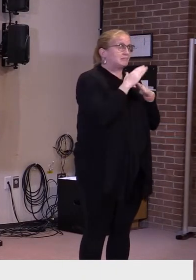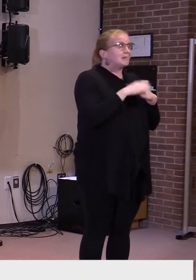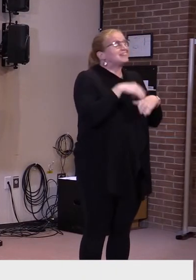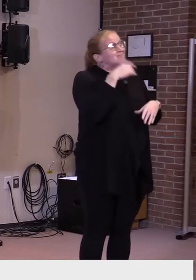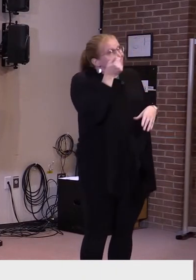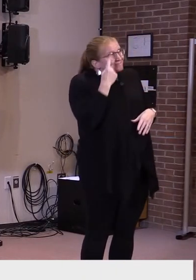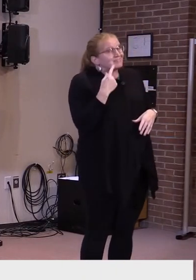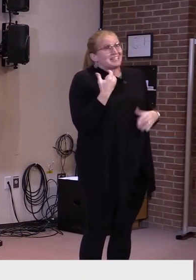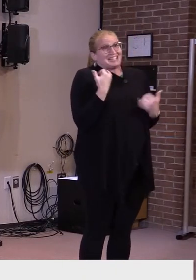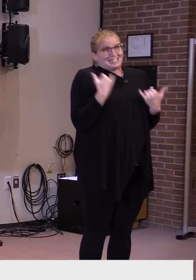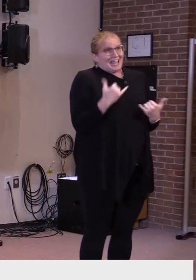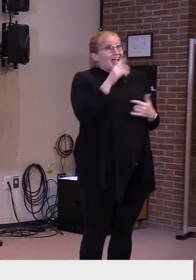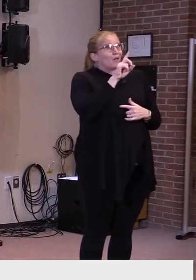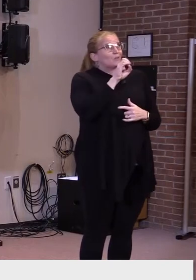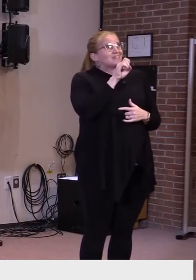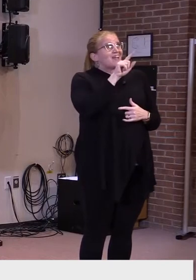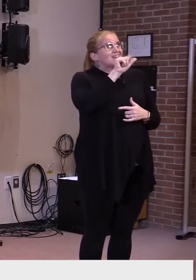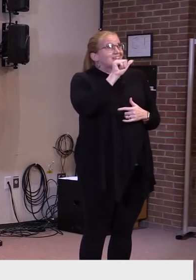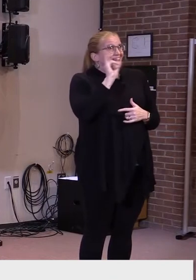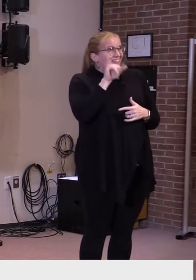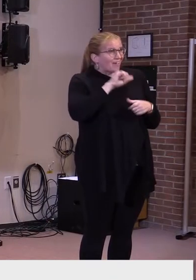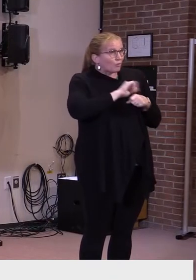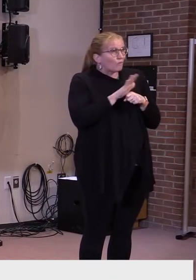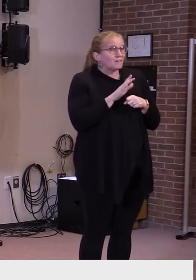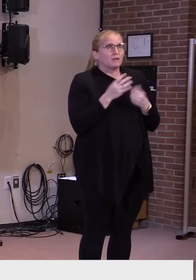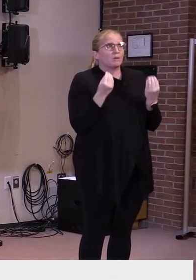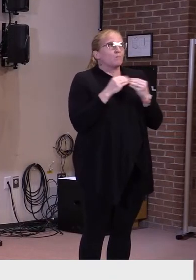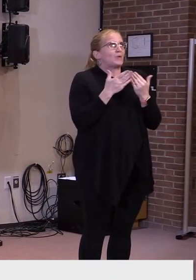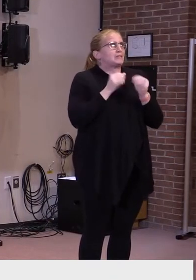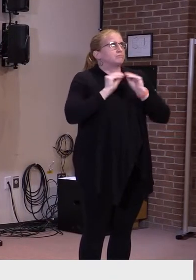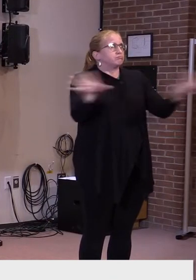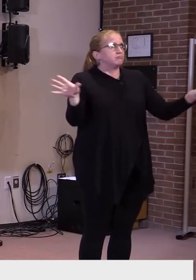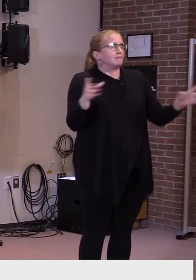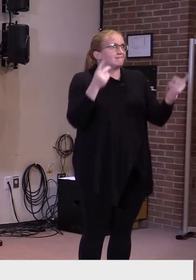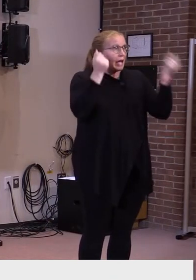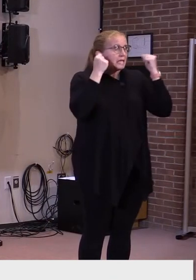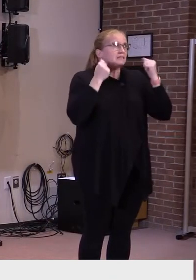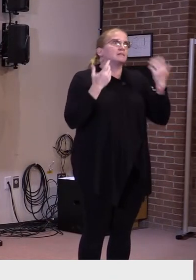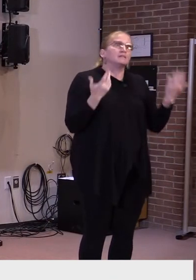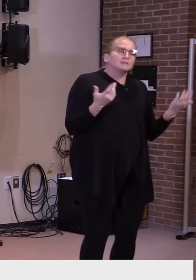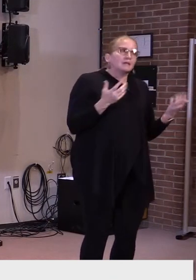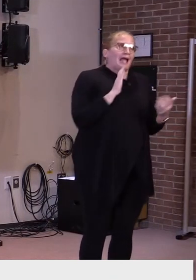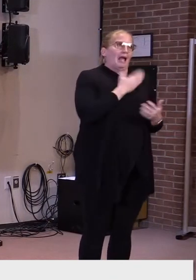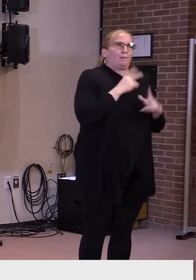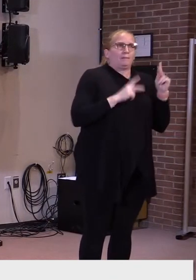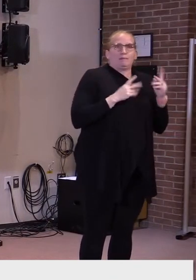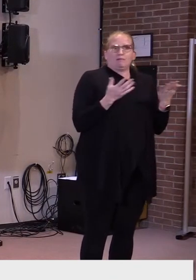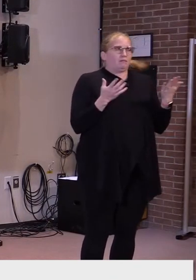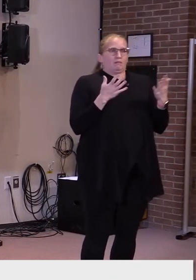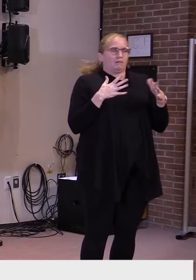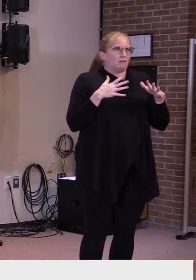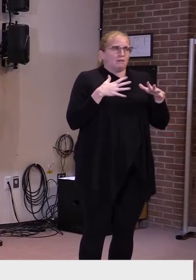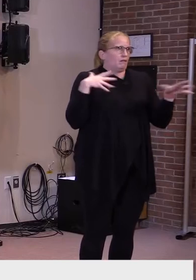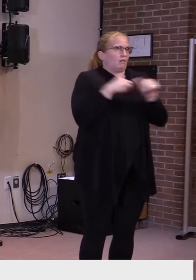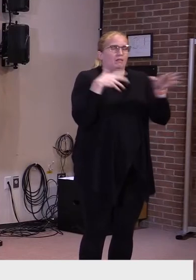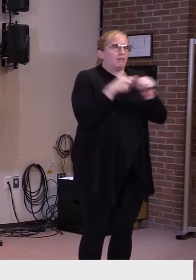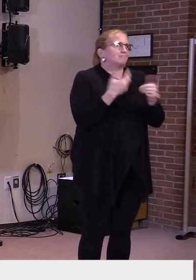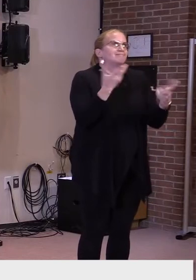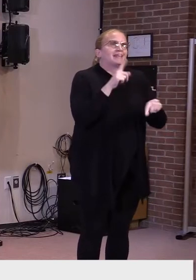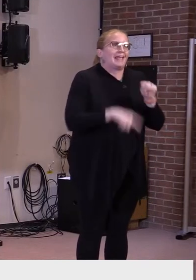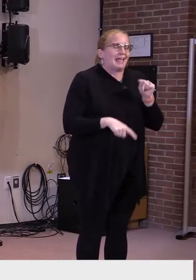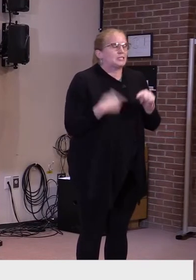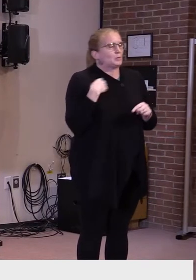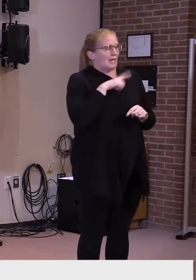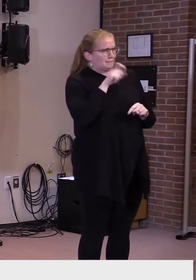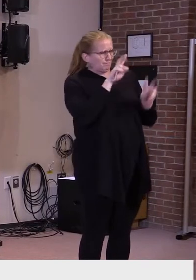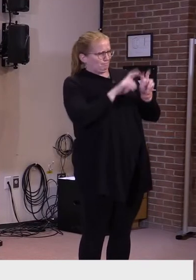spreads faster than earlier versions of the virus, requires us to look at our tactics and see if there is a strategy